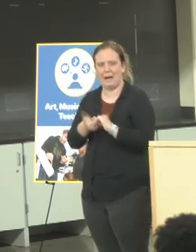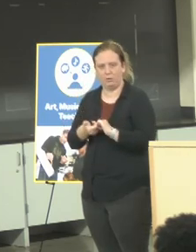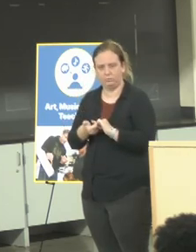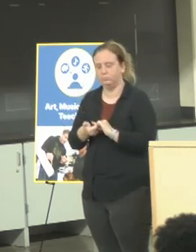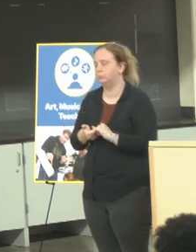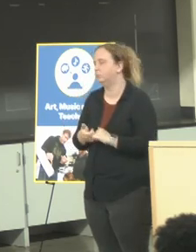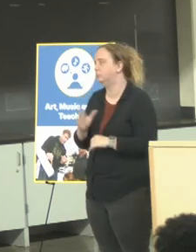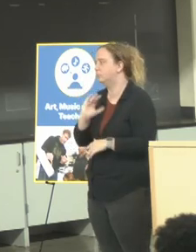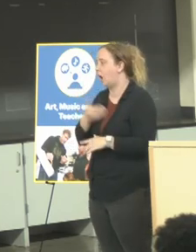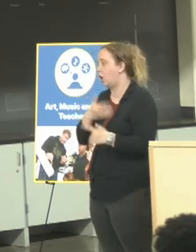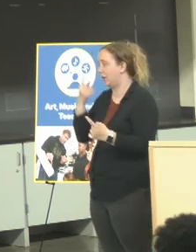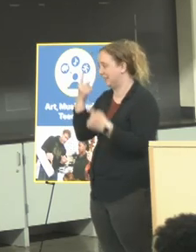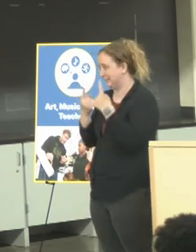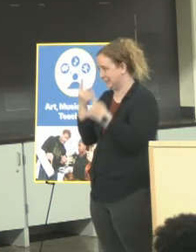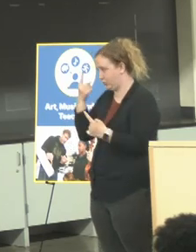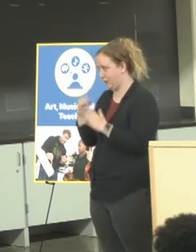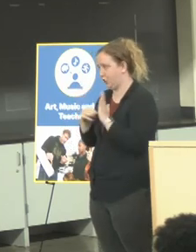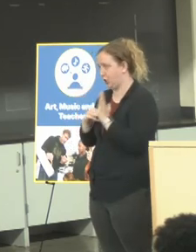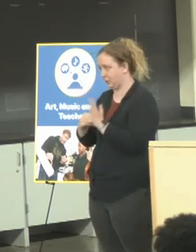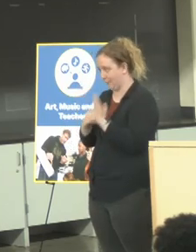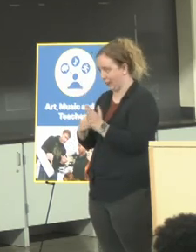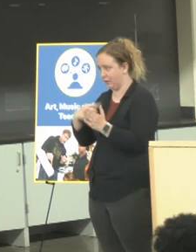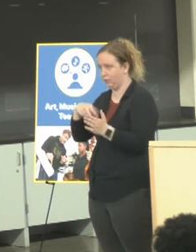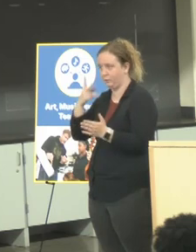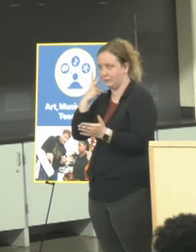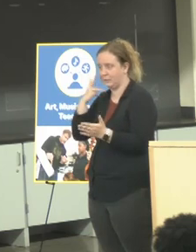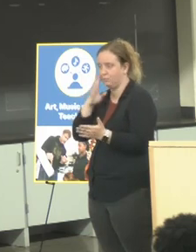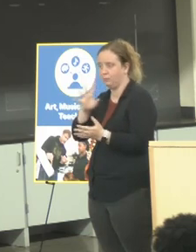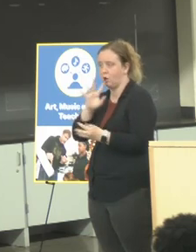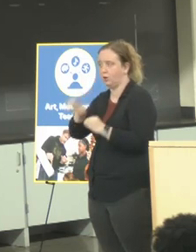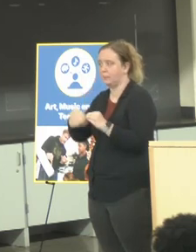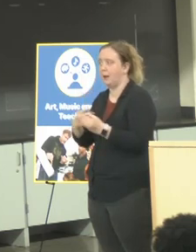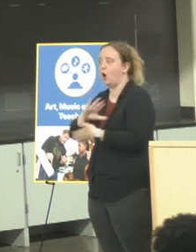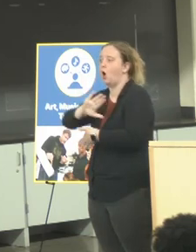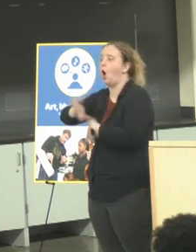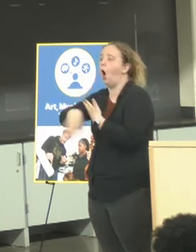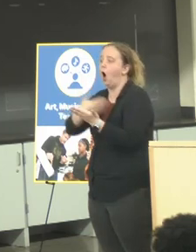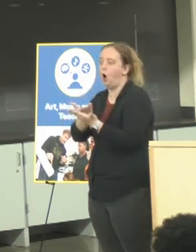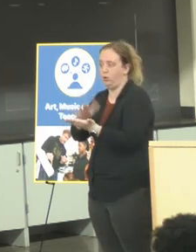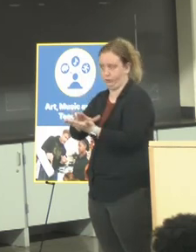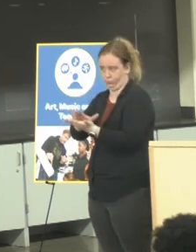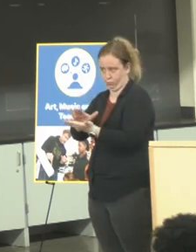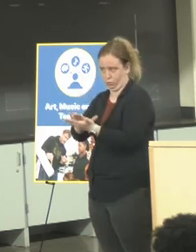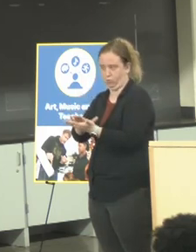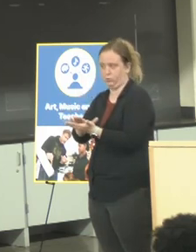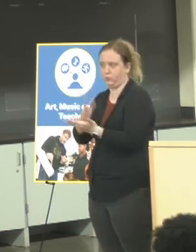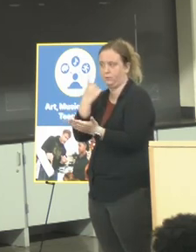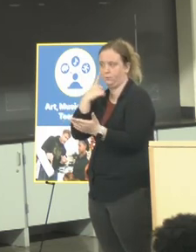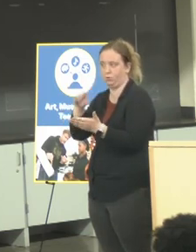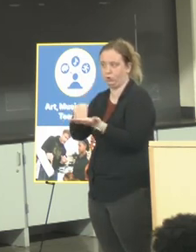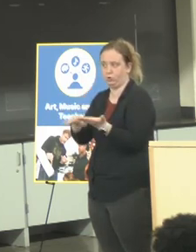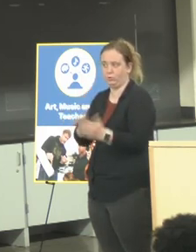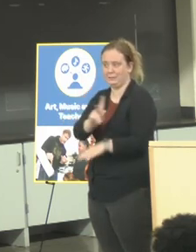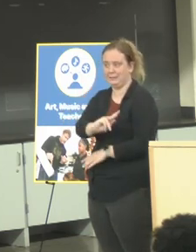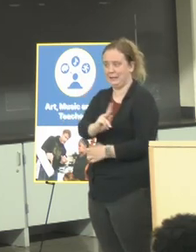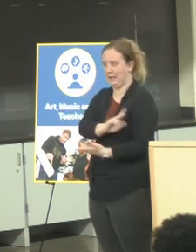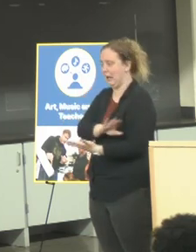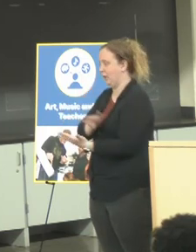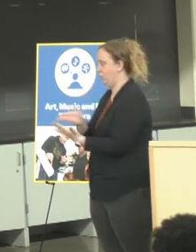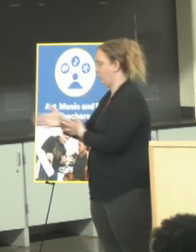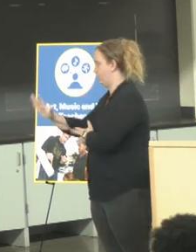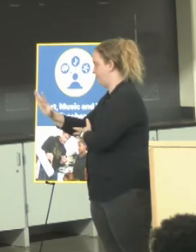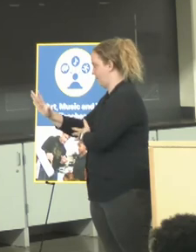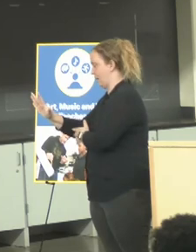modeling, you've seen on the slides, we've talked about all schools serving students K through five. So that means we are considering